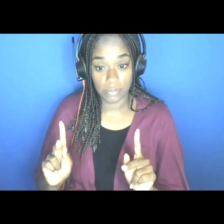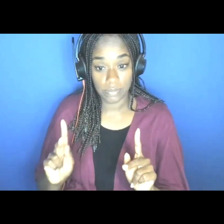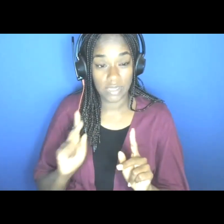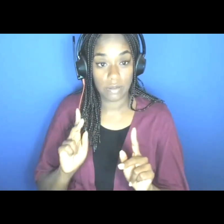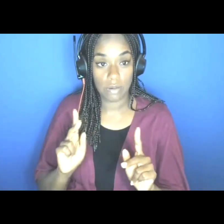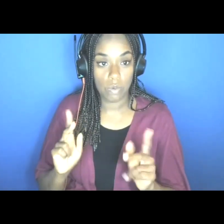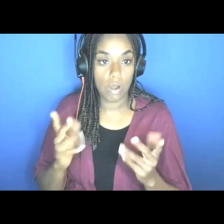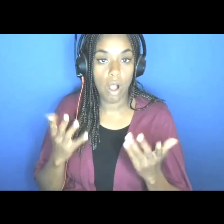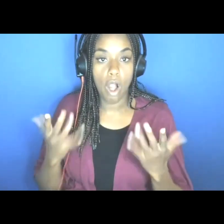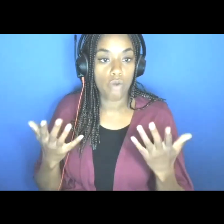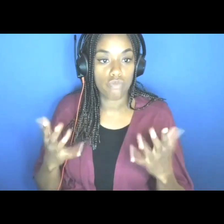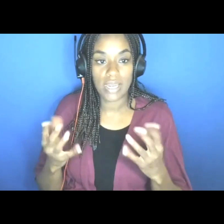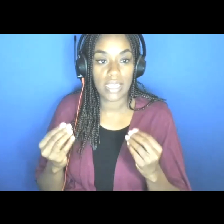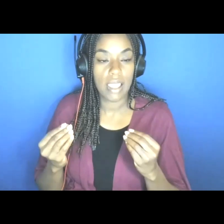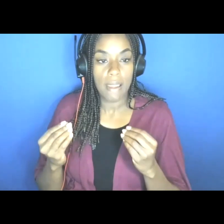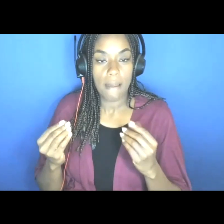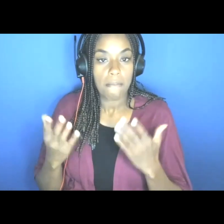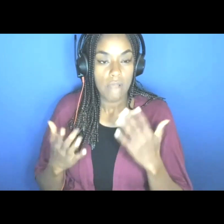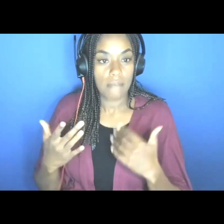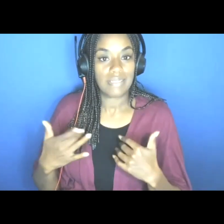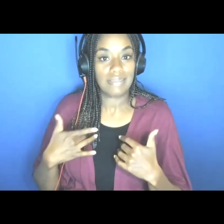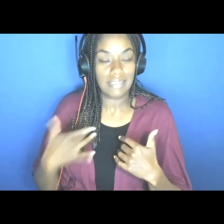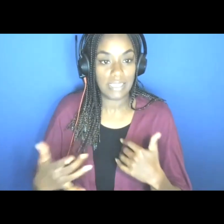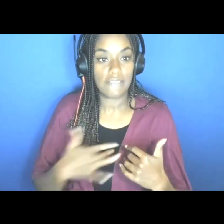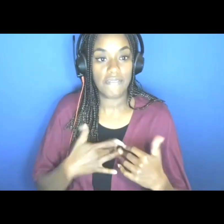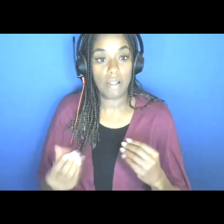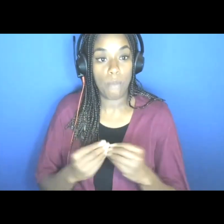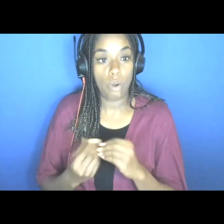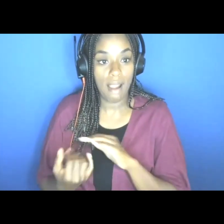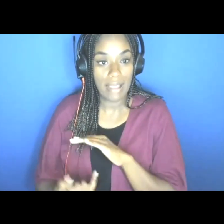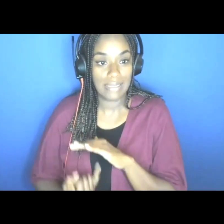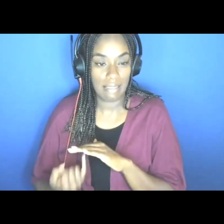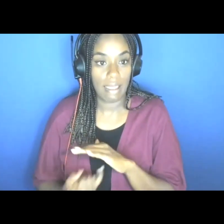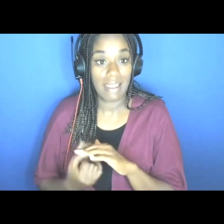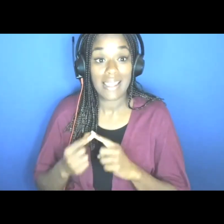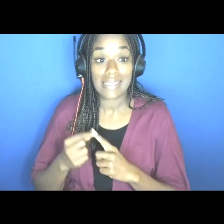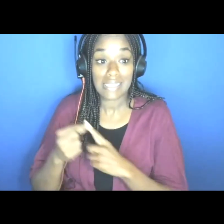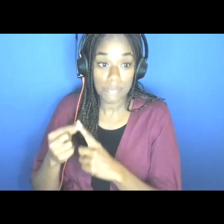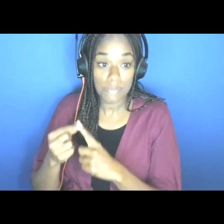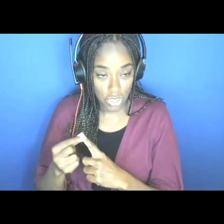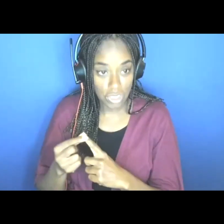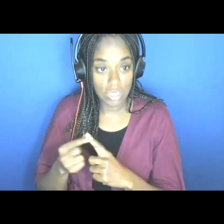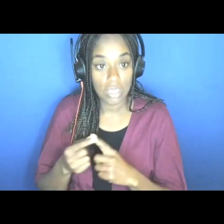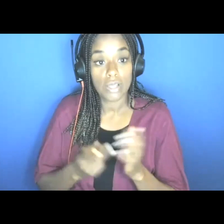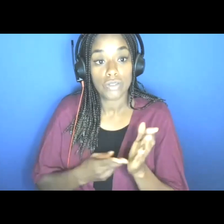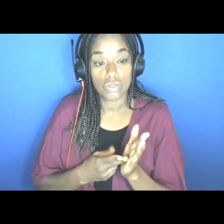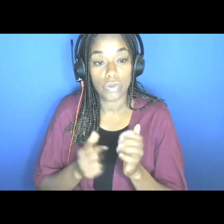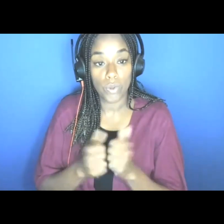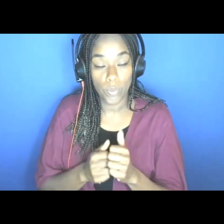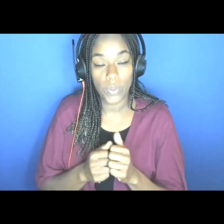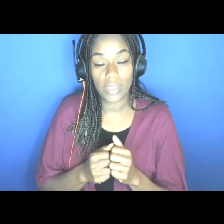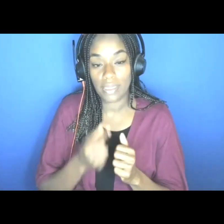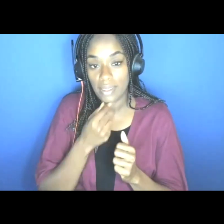more likely to report feeling isolated. And this is especially true among gay men, who are more likely to be